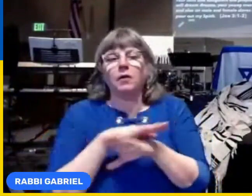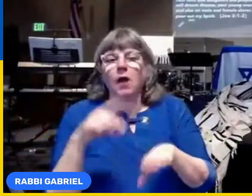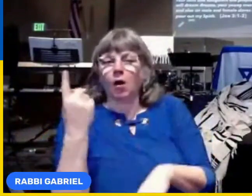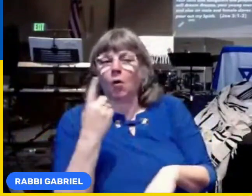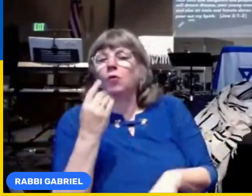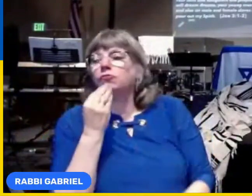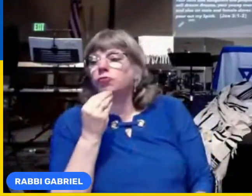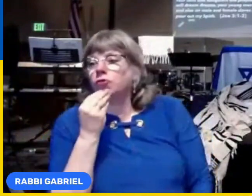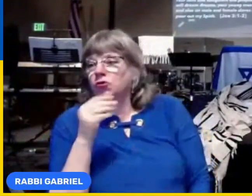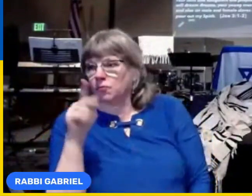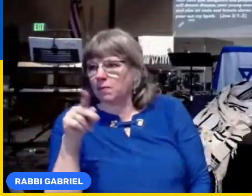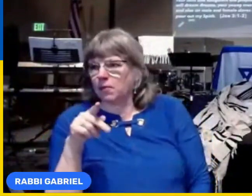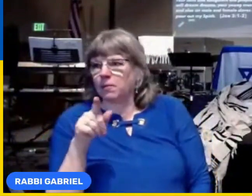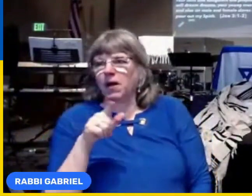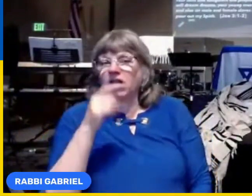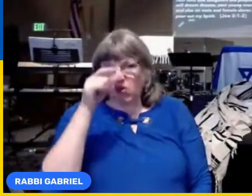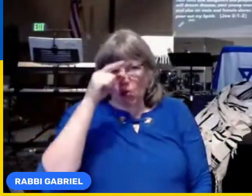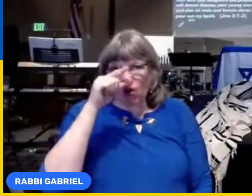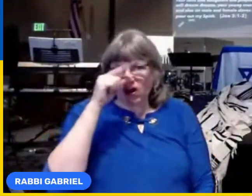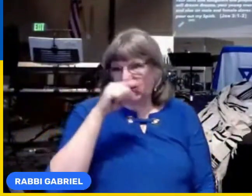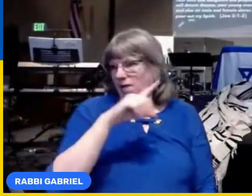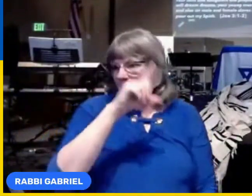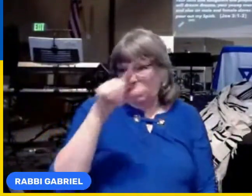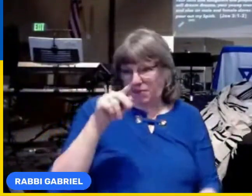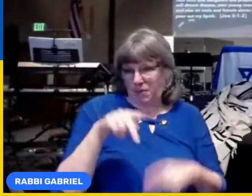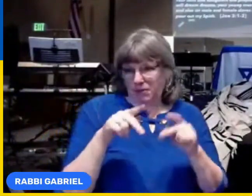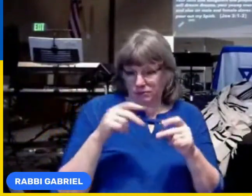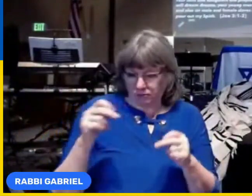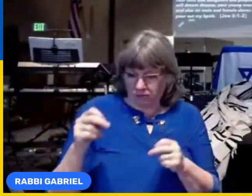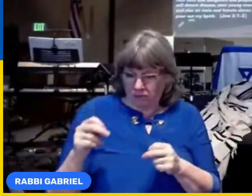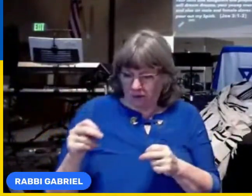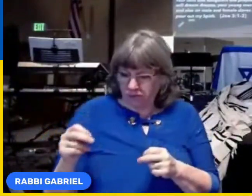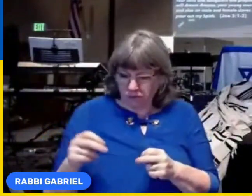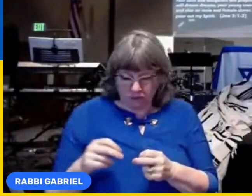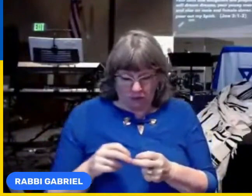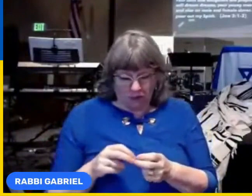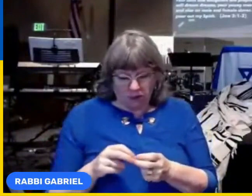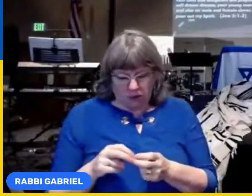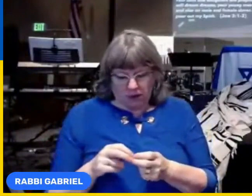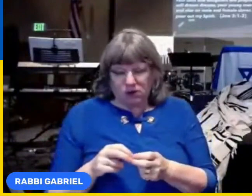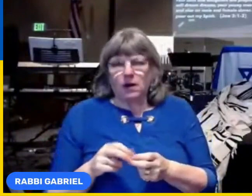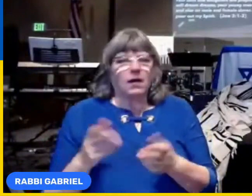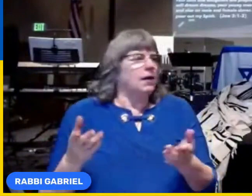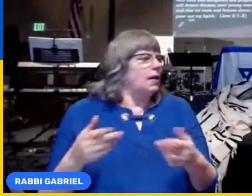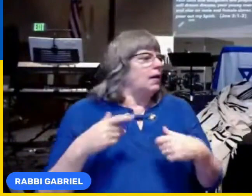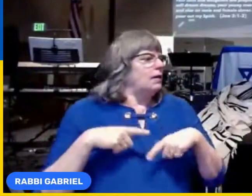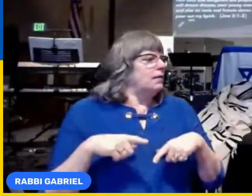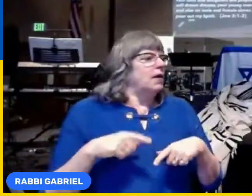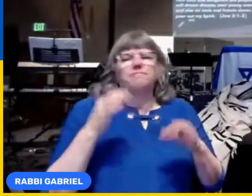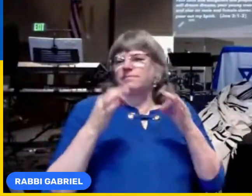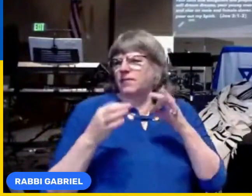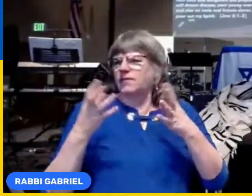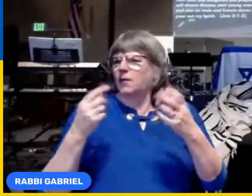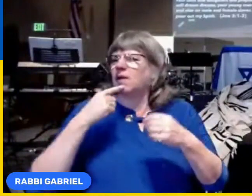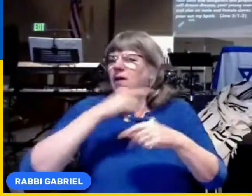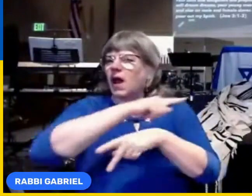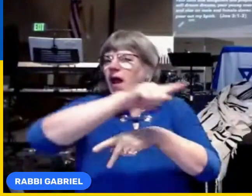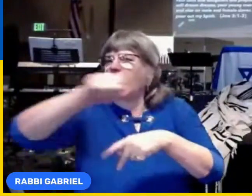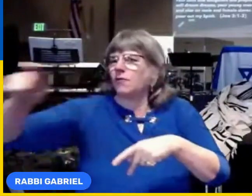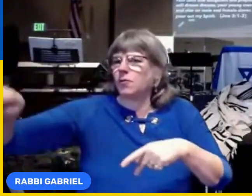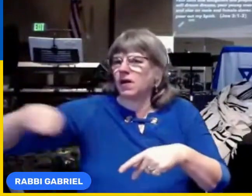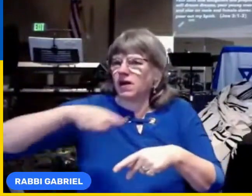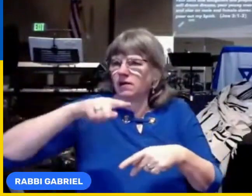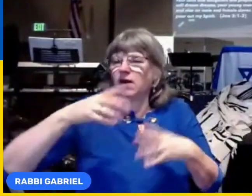I can say, hey, you guys, you know, I'm going to have you all play guitar. So in order for you all to play guitar, I'm going to go to